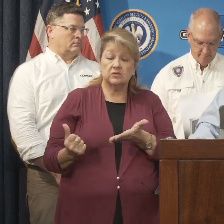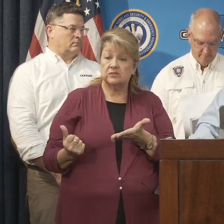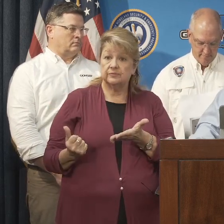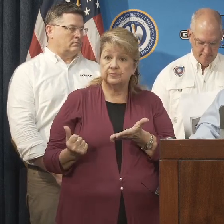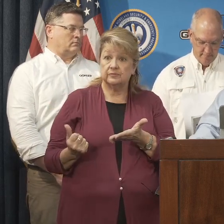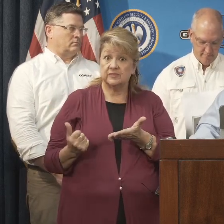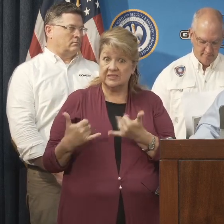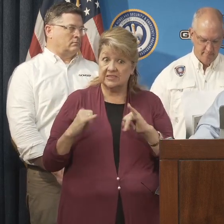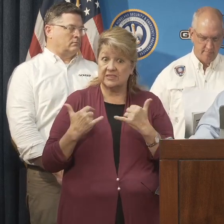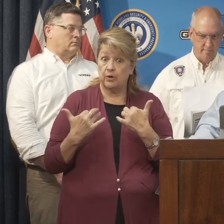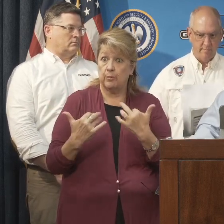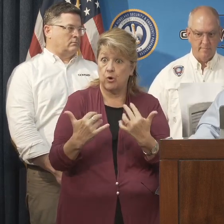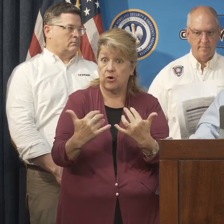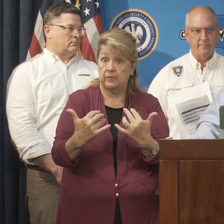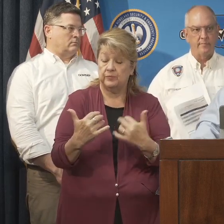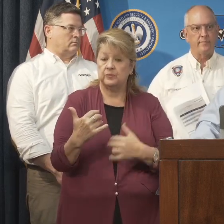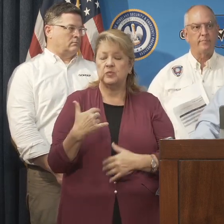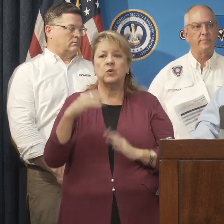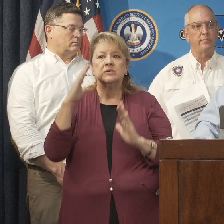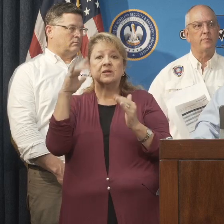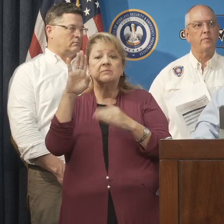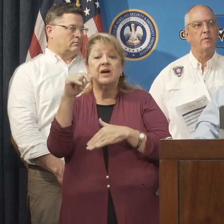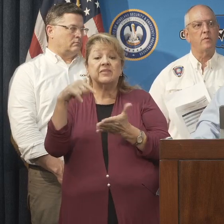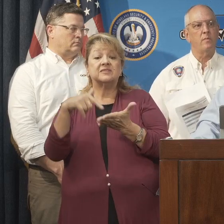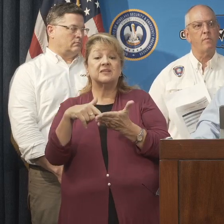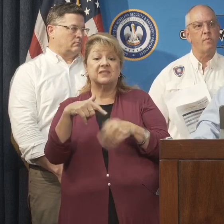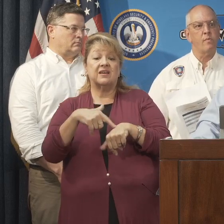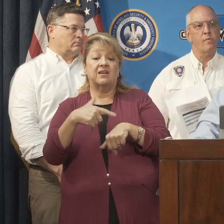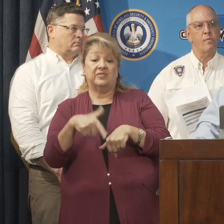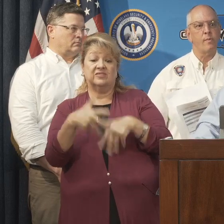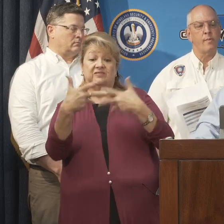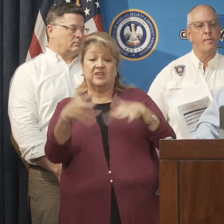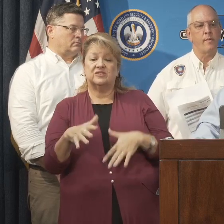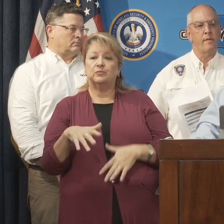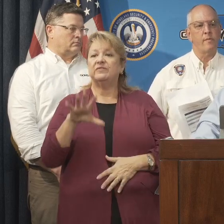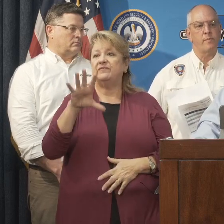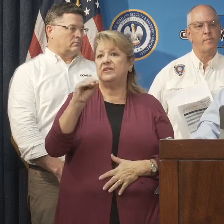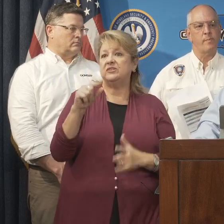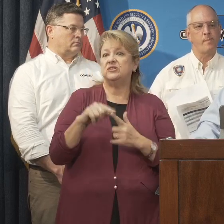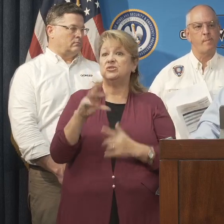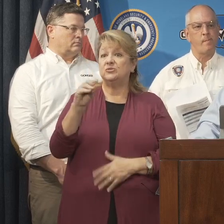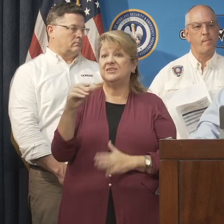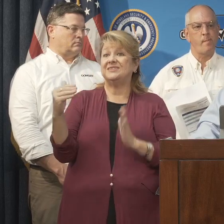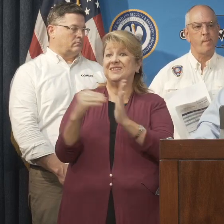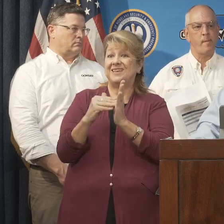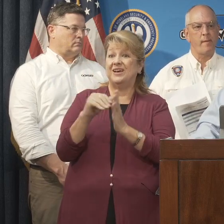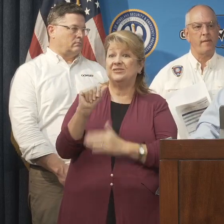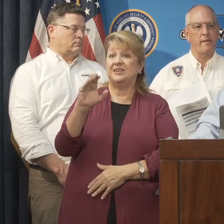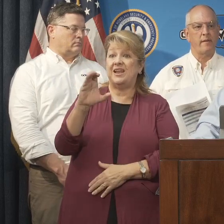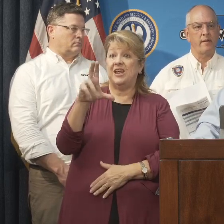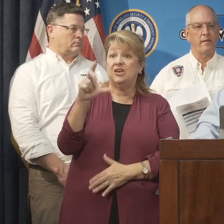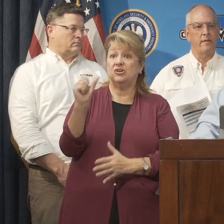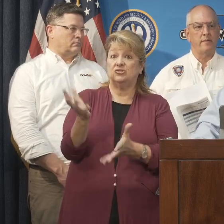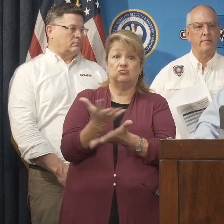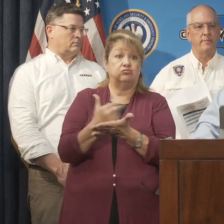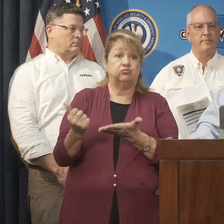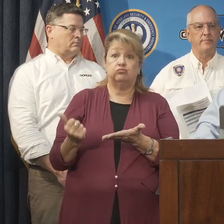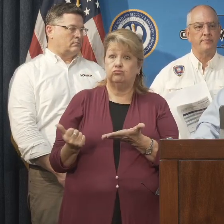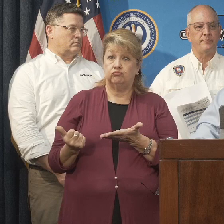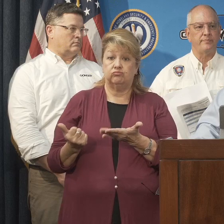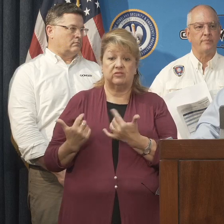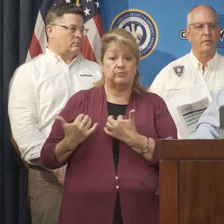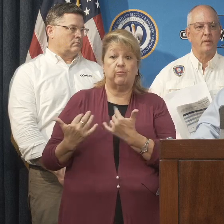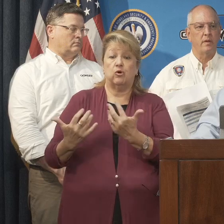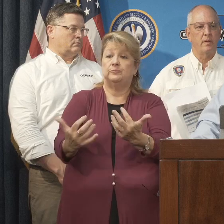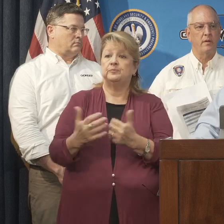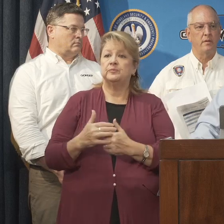in perspective, we expect by the time this is done between 50 and 60,000 acres that will be lost. And so far,